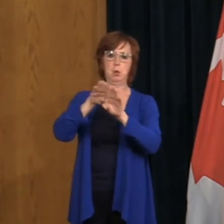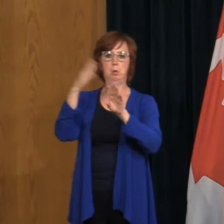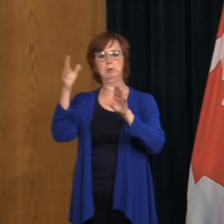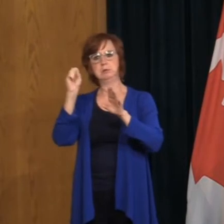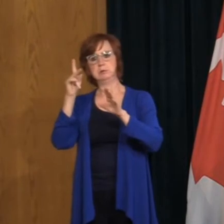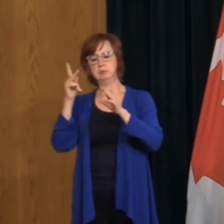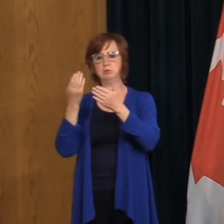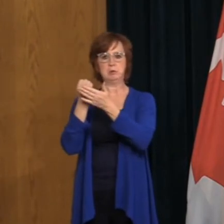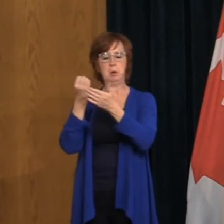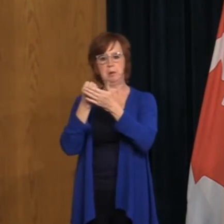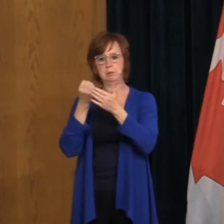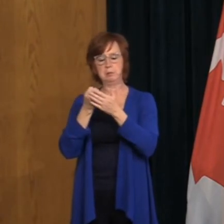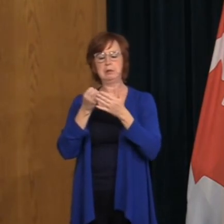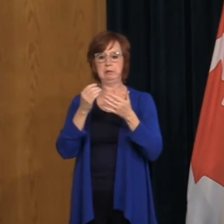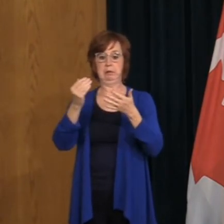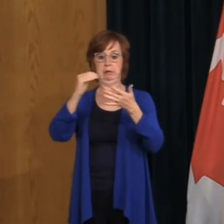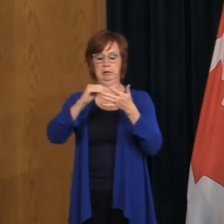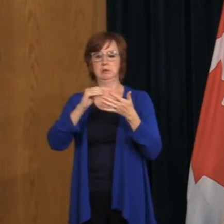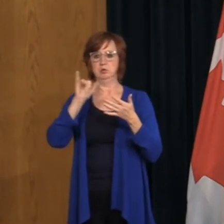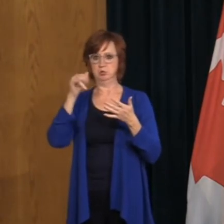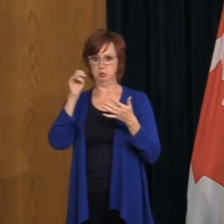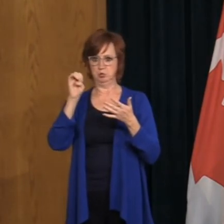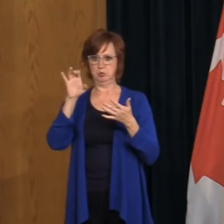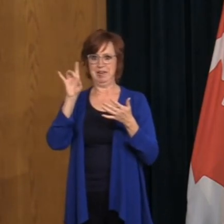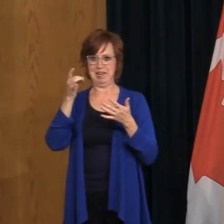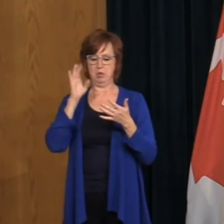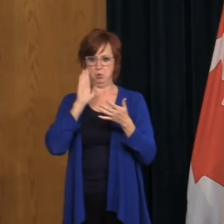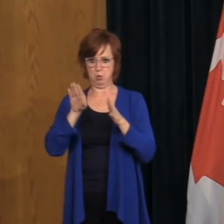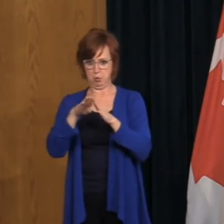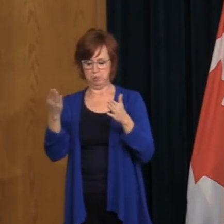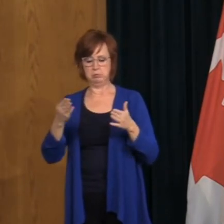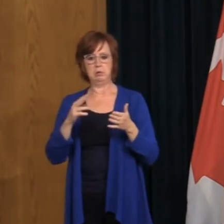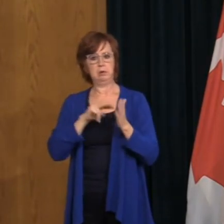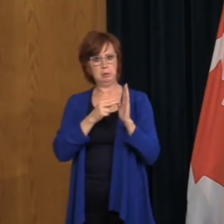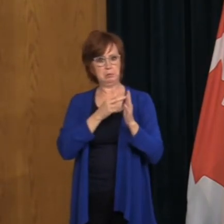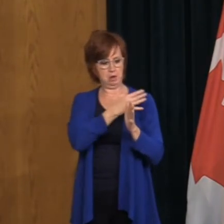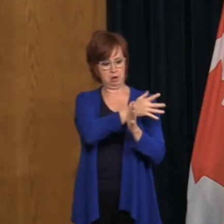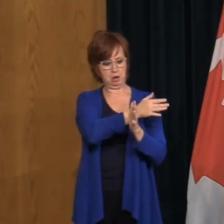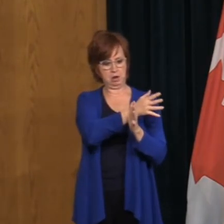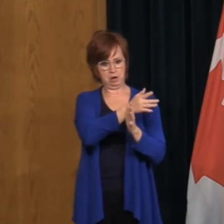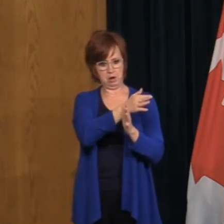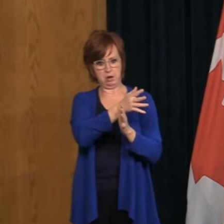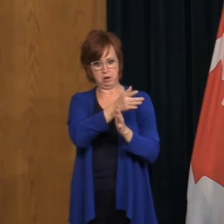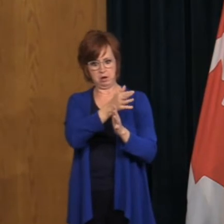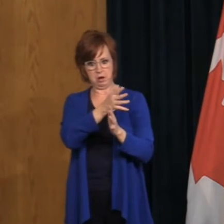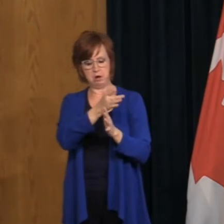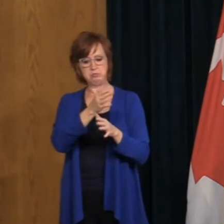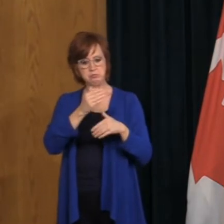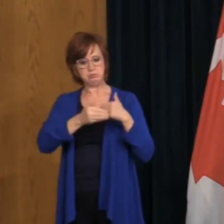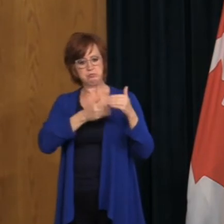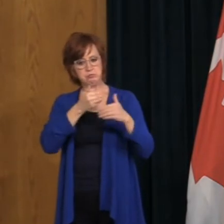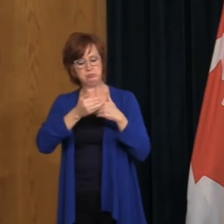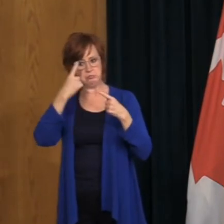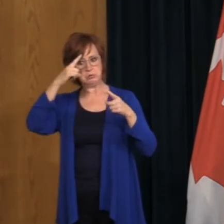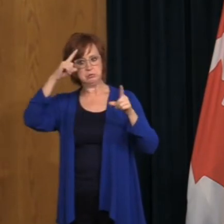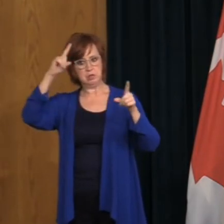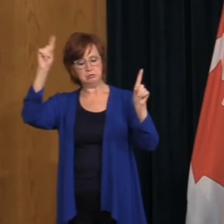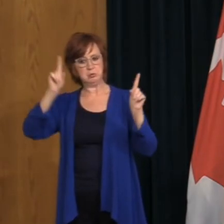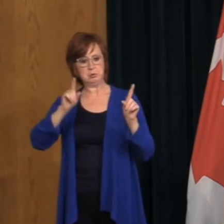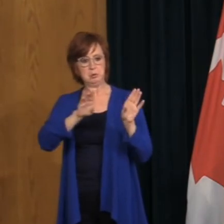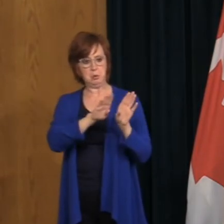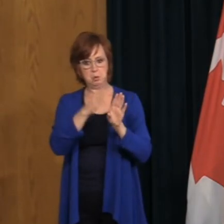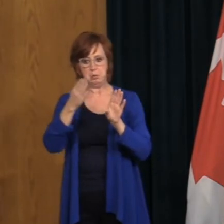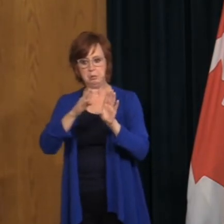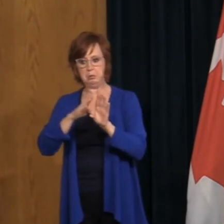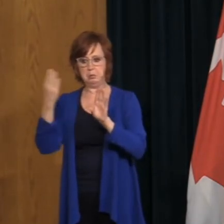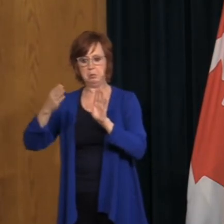8th. And it shows that we are able to safely reopen our economy while at the same time we can continue to control the